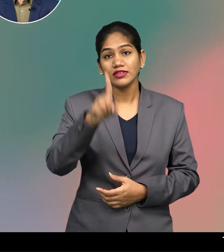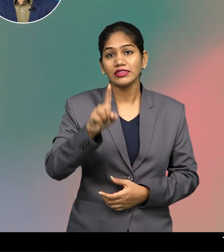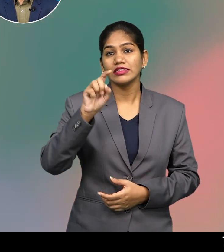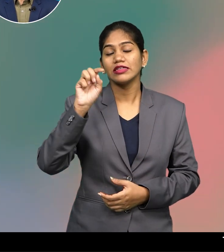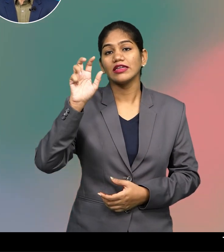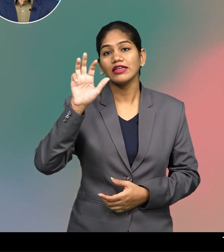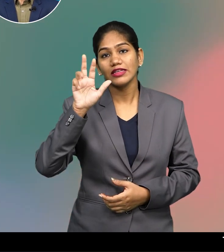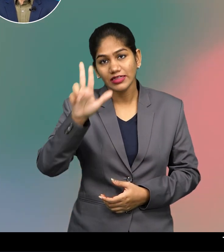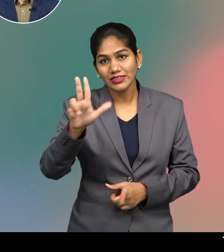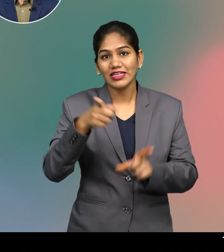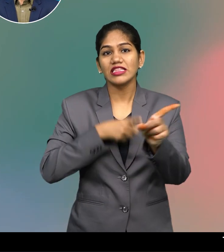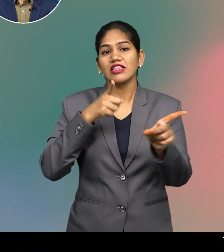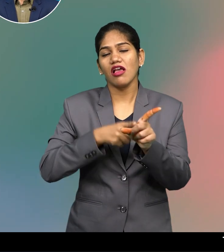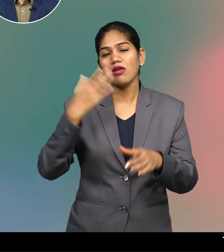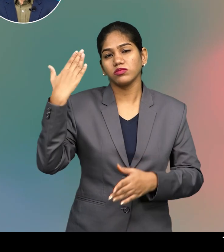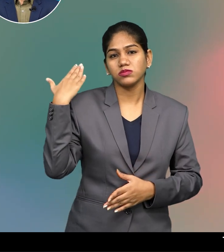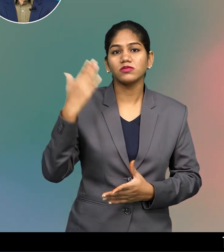18th century.